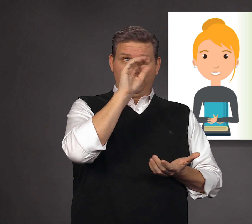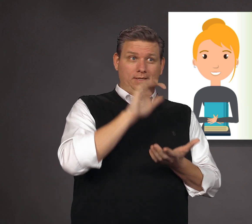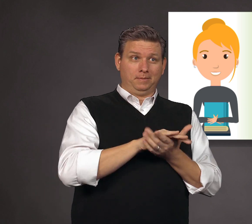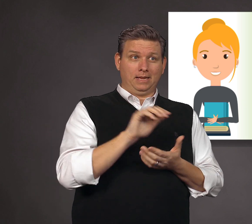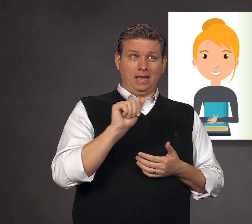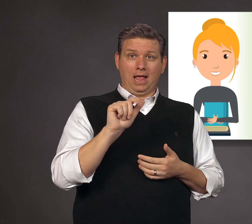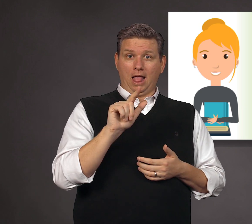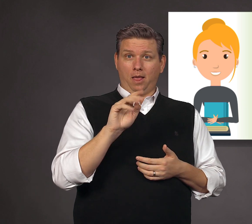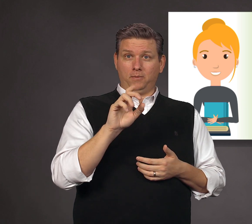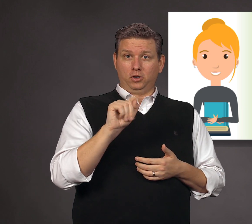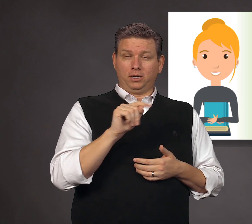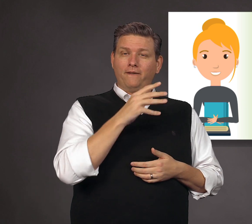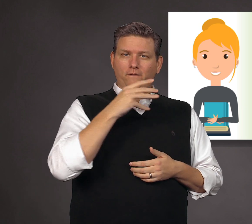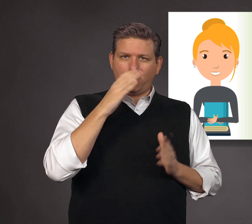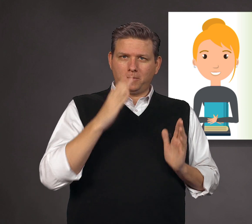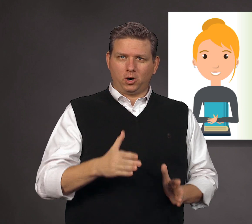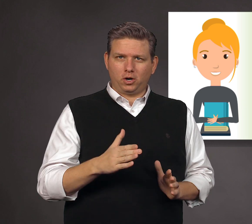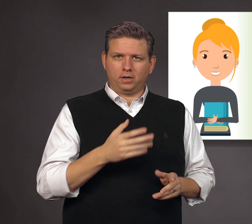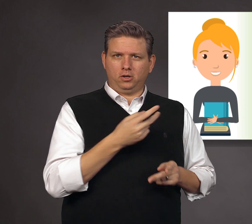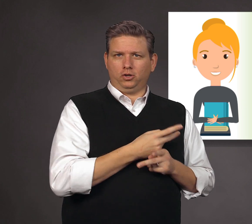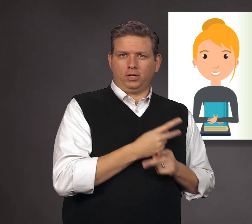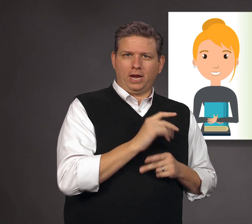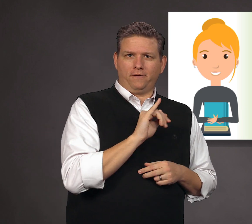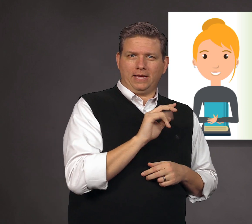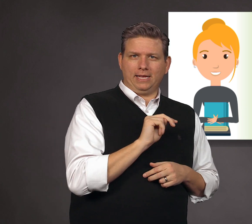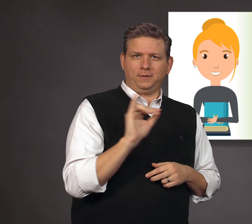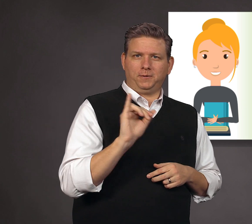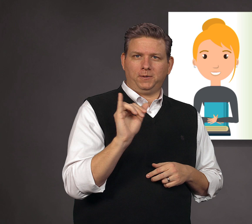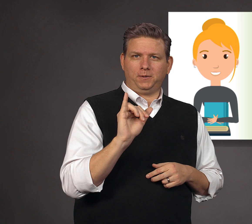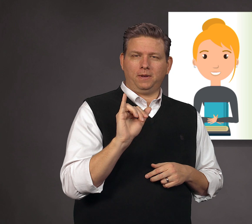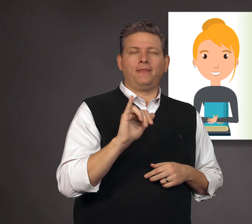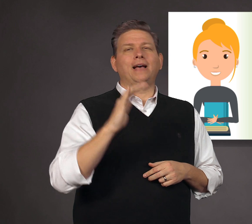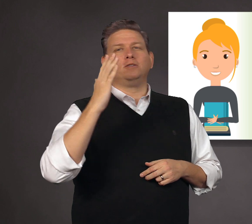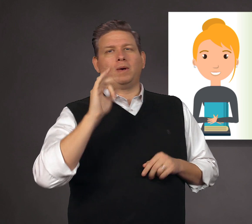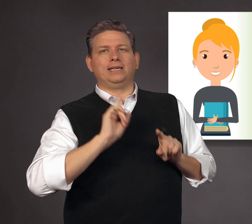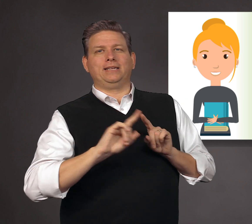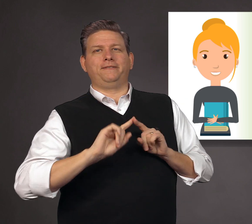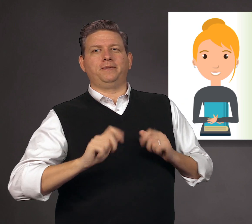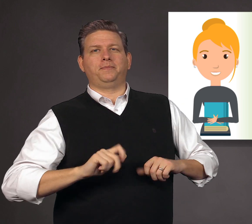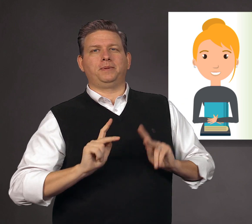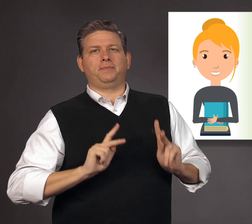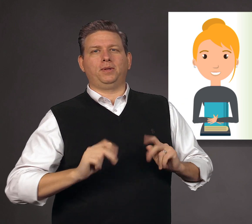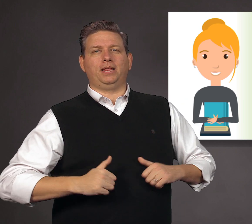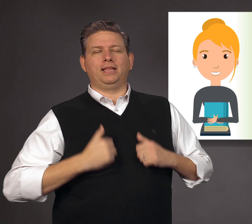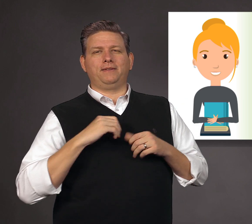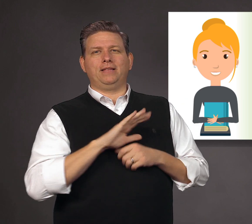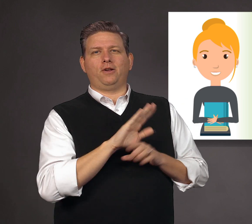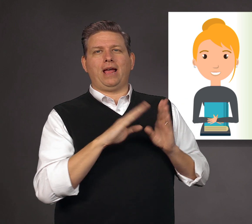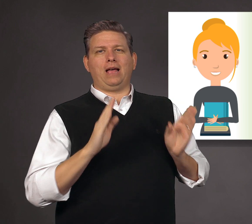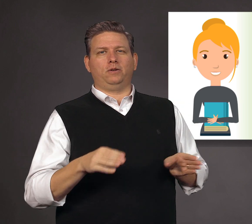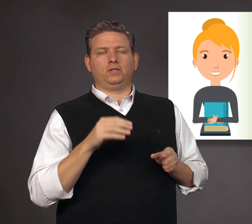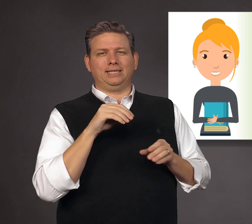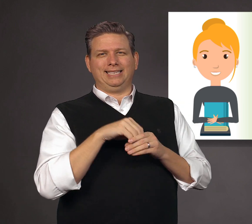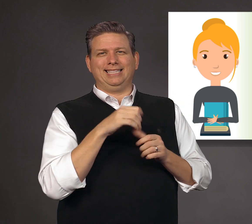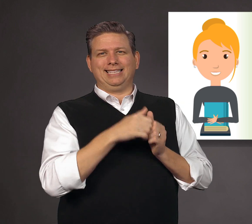Albert was a farmer and an innkeeper, which explains why they always had different people living in their households on each